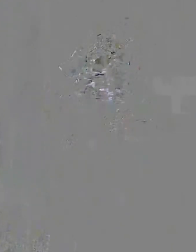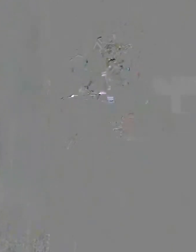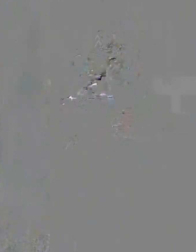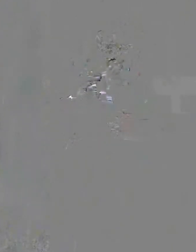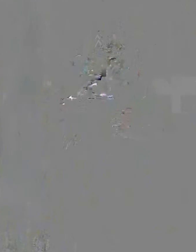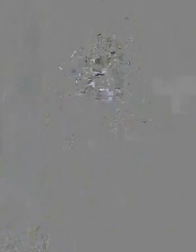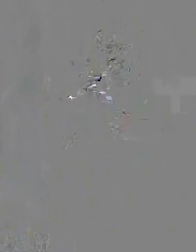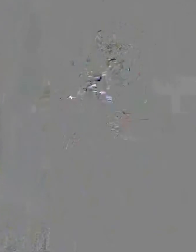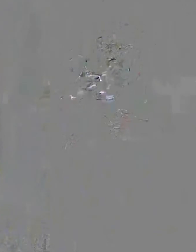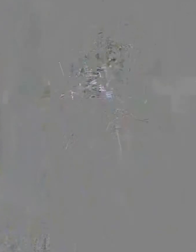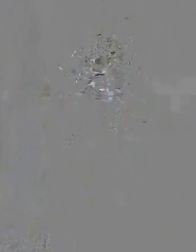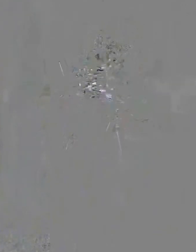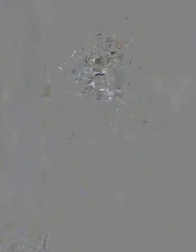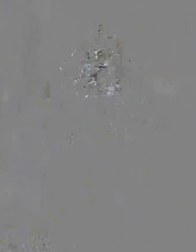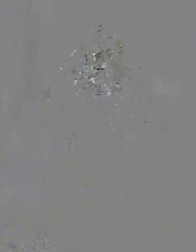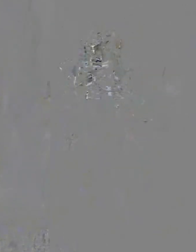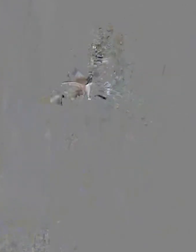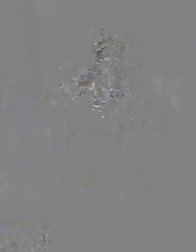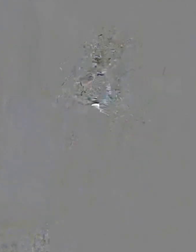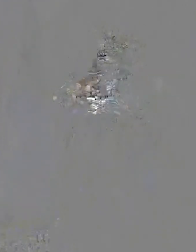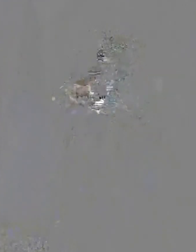And then that is reported to us.